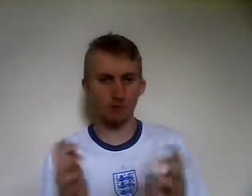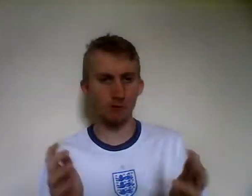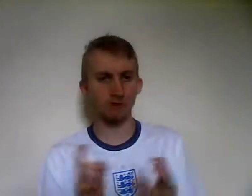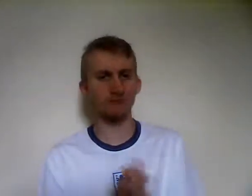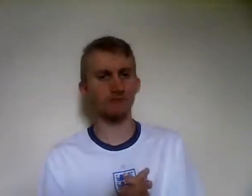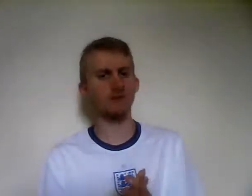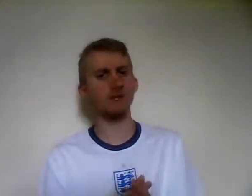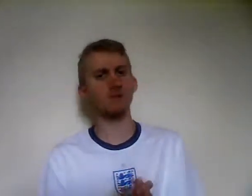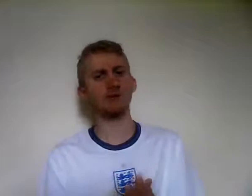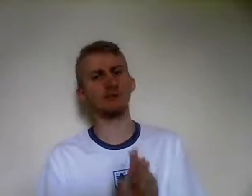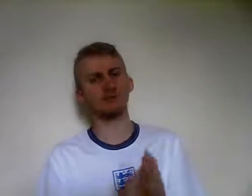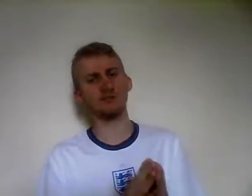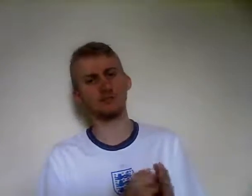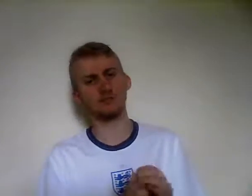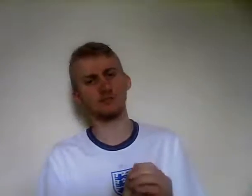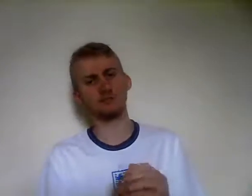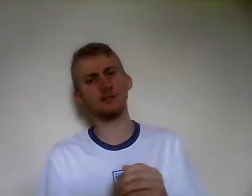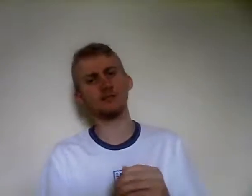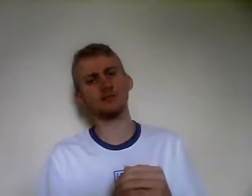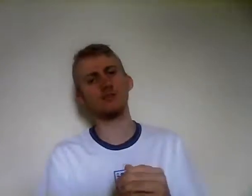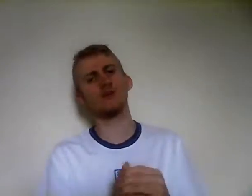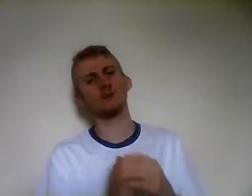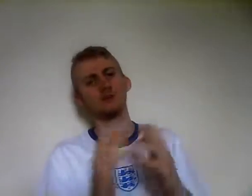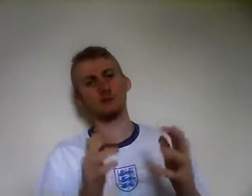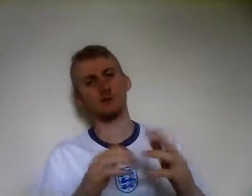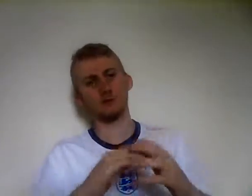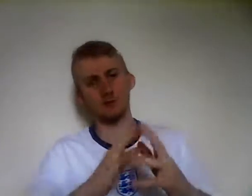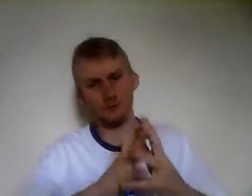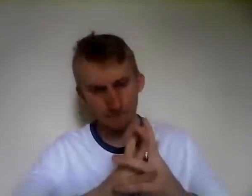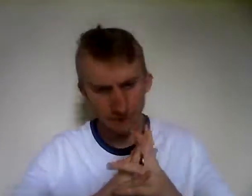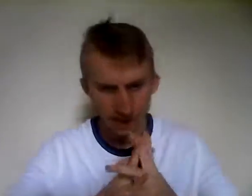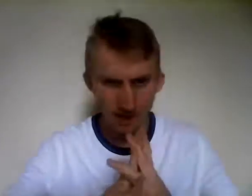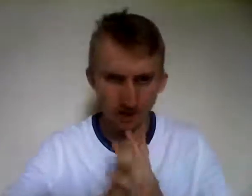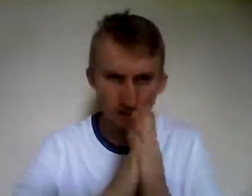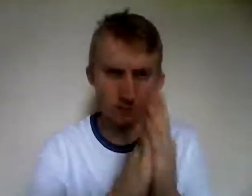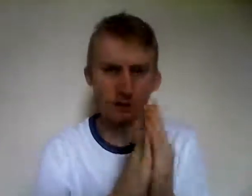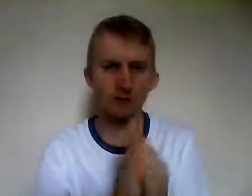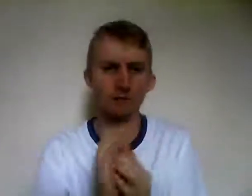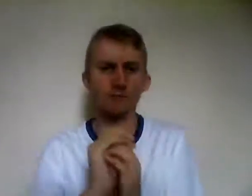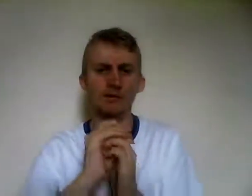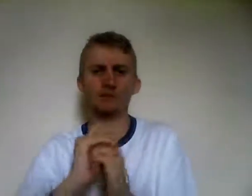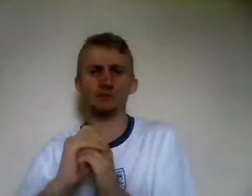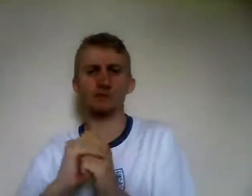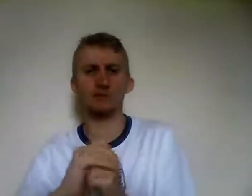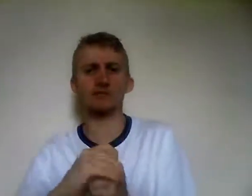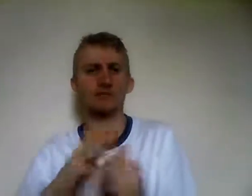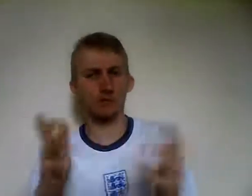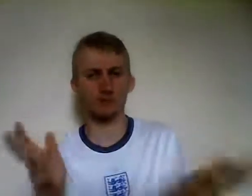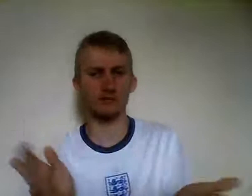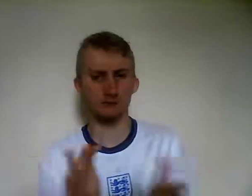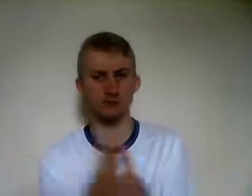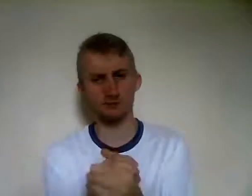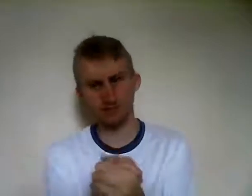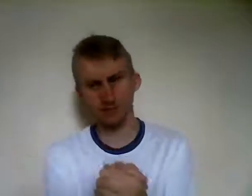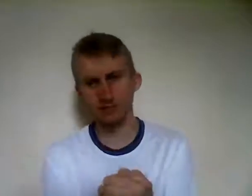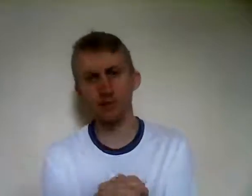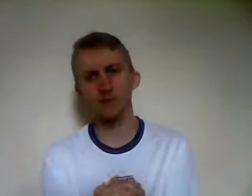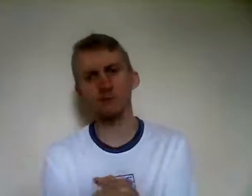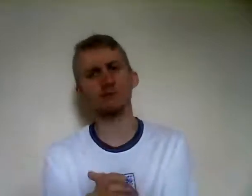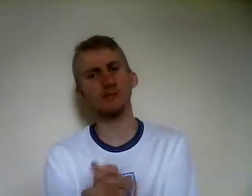Warren Feeney appointed as assistant manager to Kewell. Kewell managed Crawley to a 14th place finish, which was their best